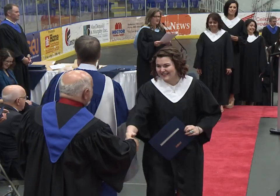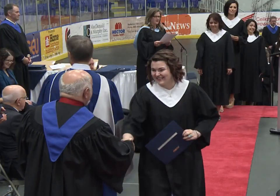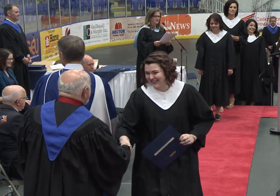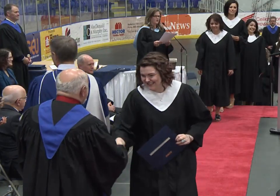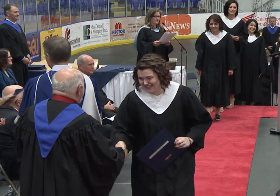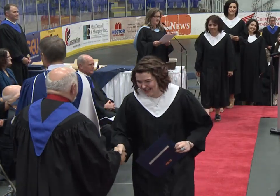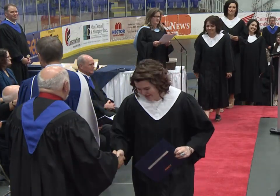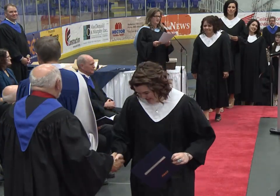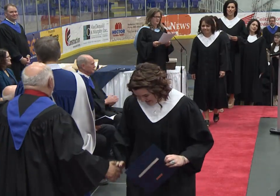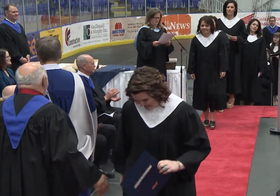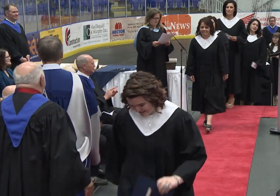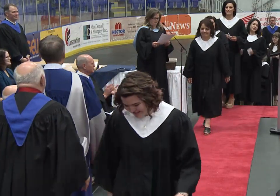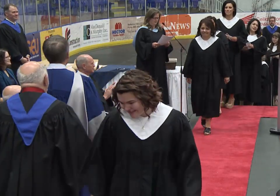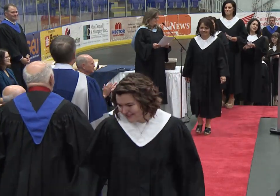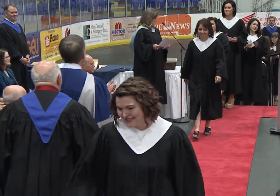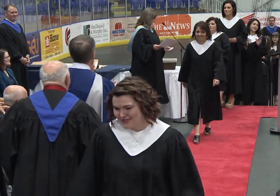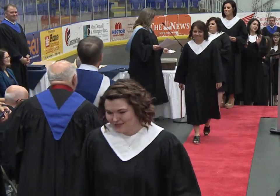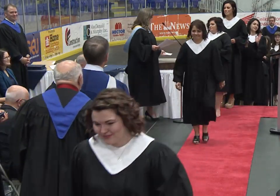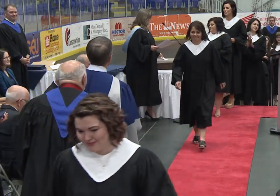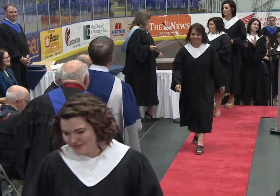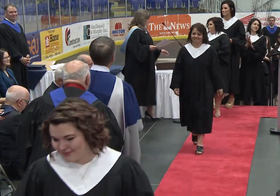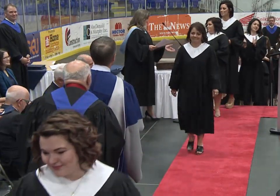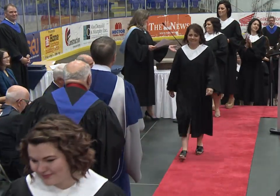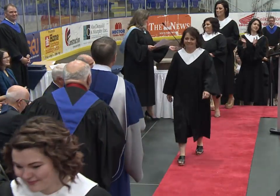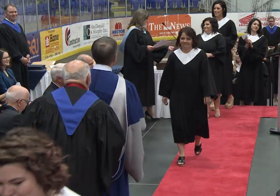Carol McKinnon with honors.